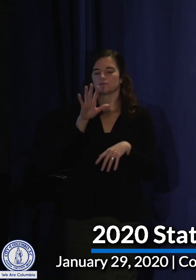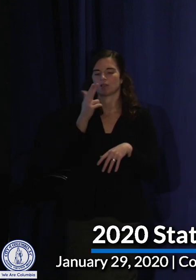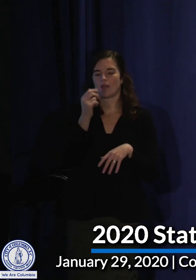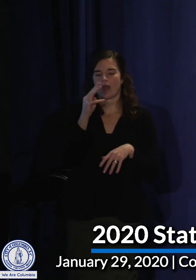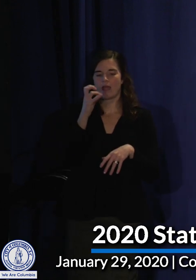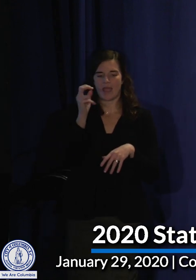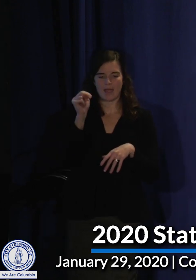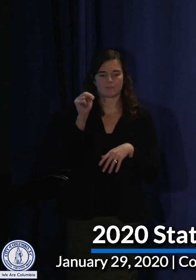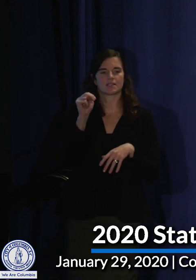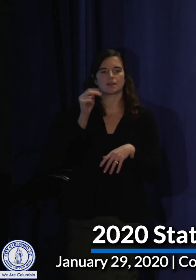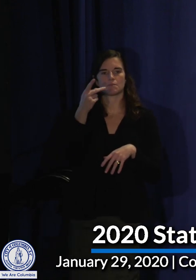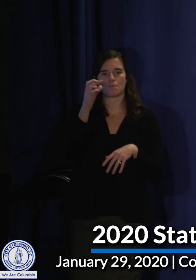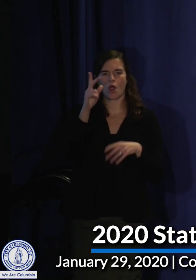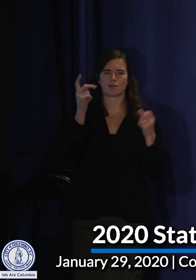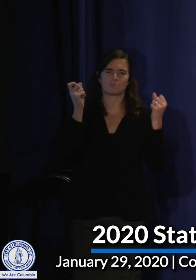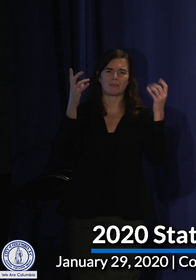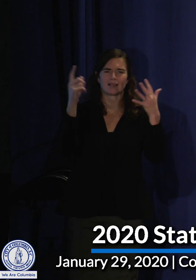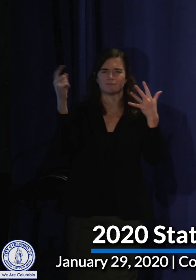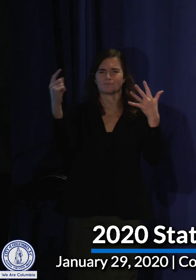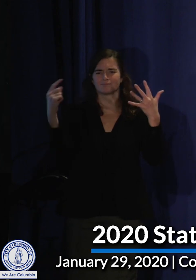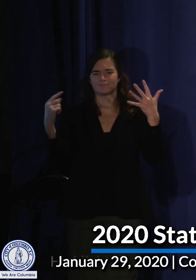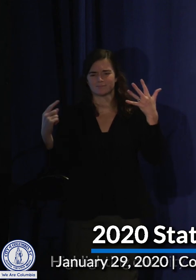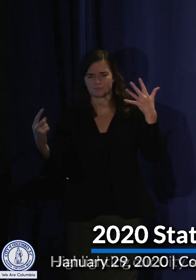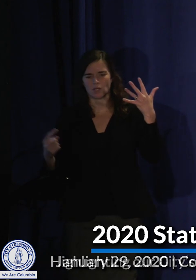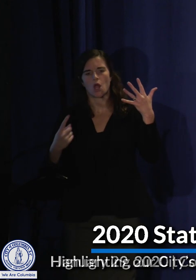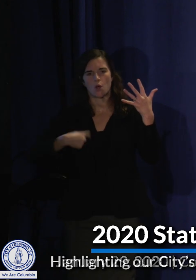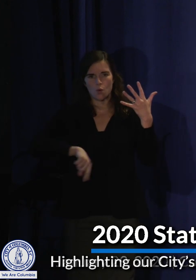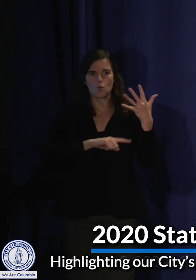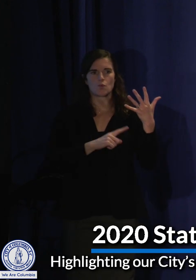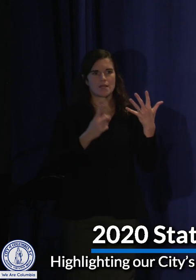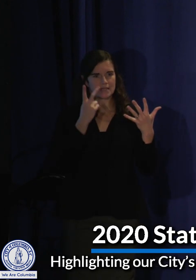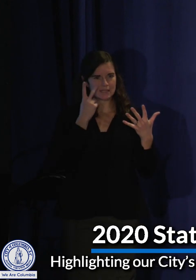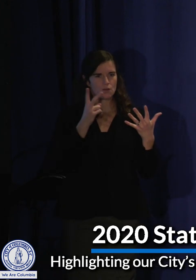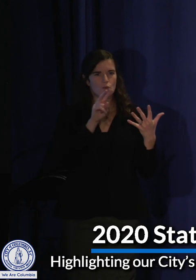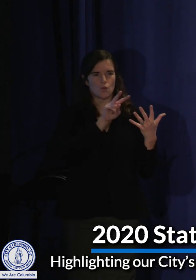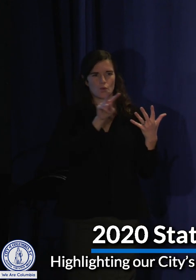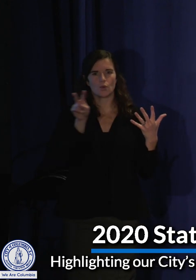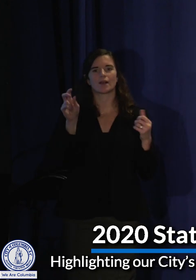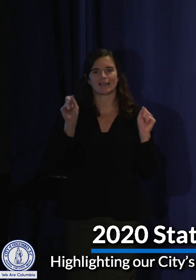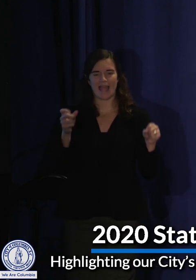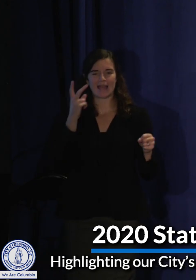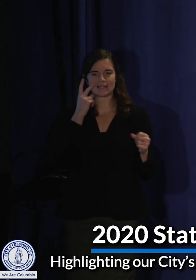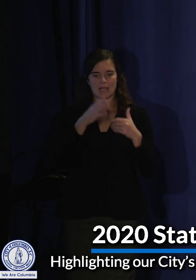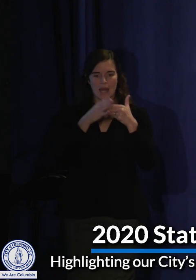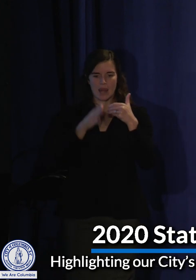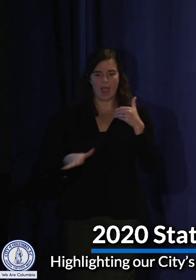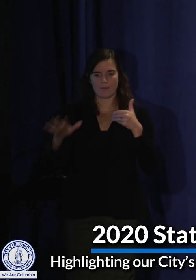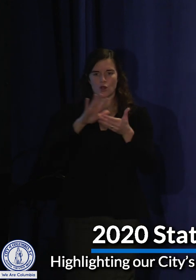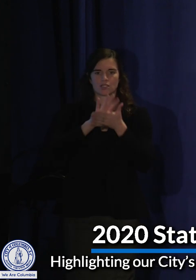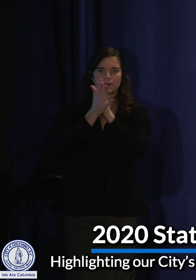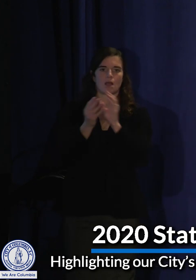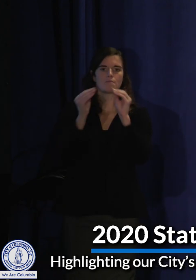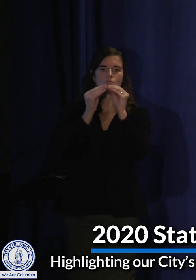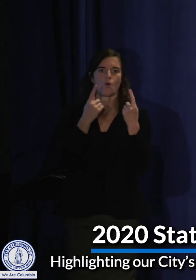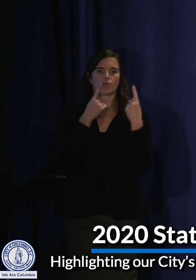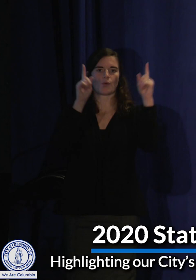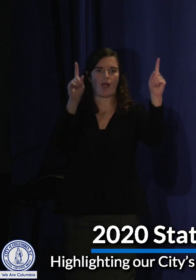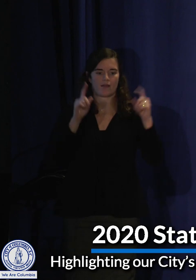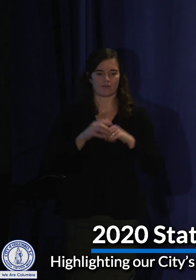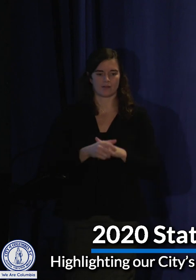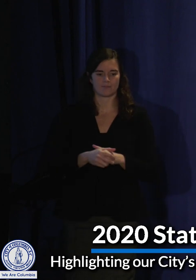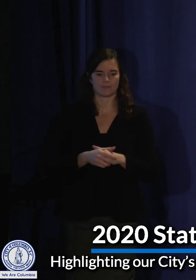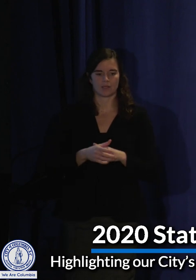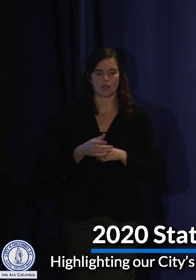Rickman, and so many others. With this investment, we're watching businesses and neighborhoods thrive. We established One Columbia for